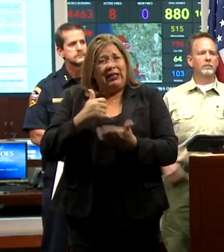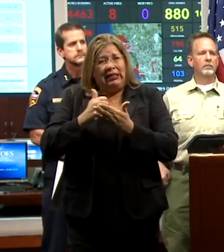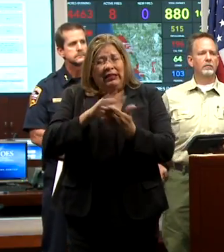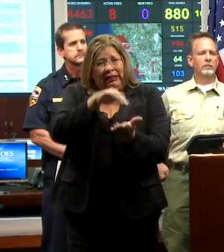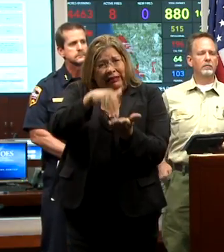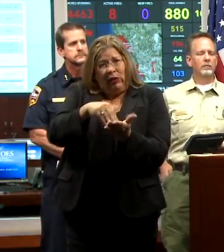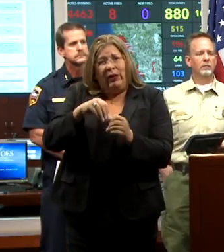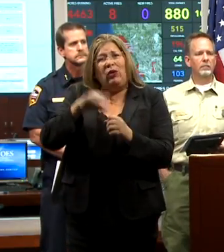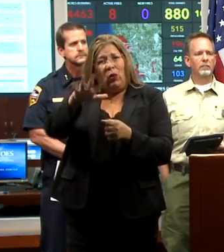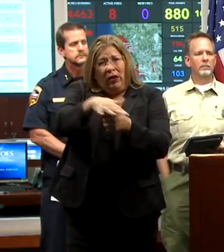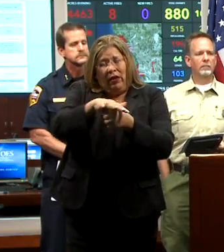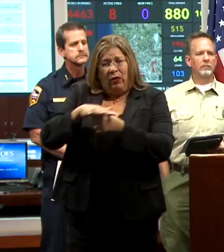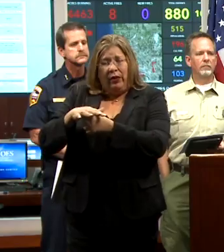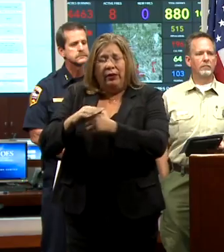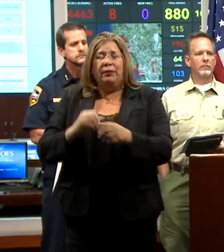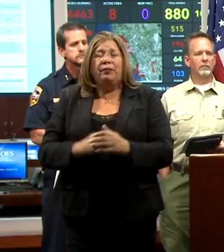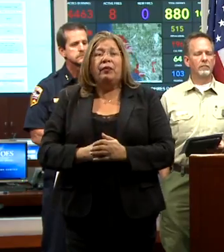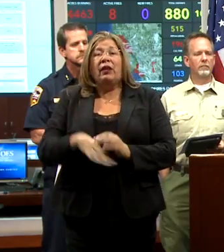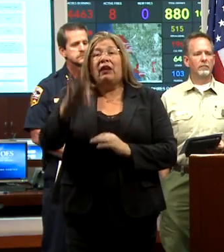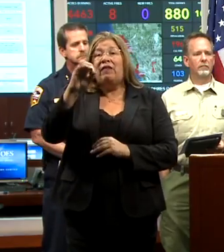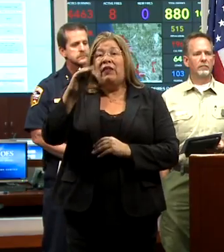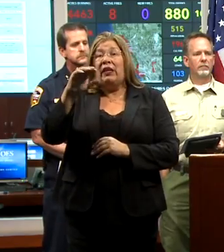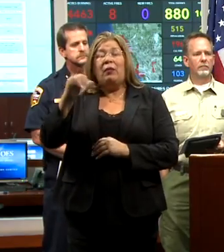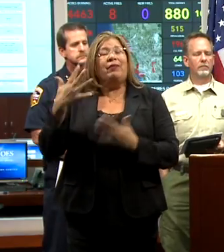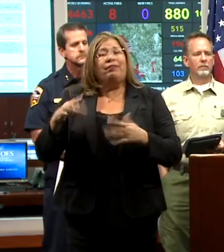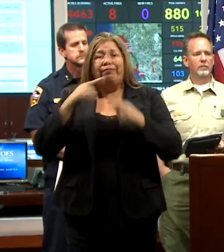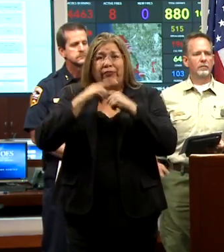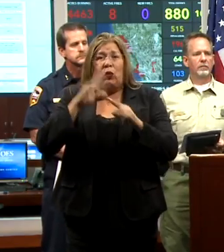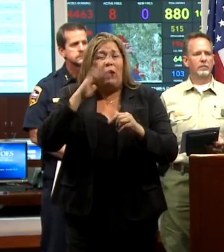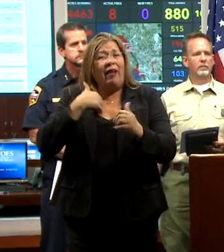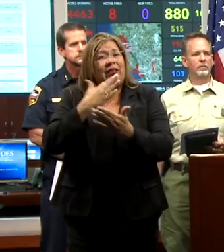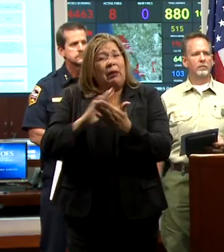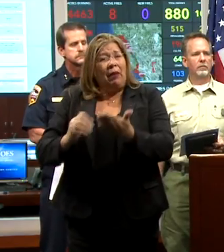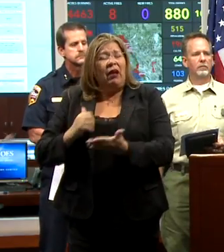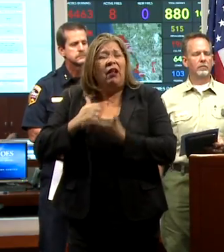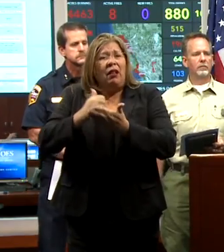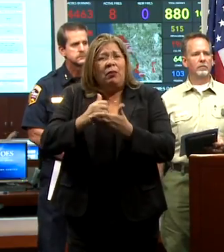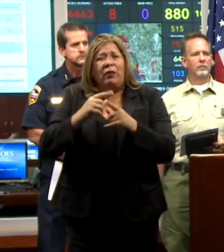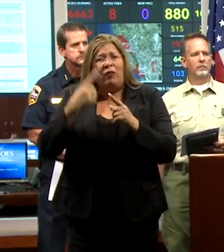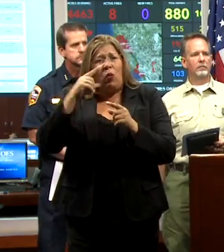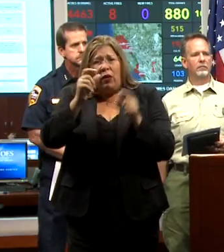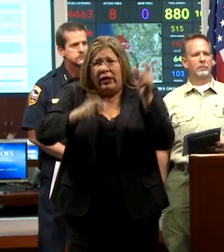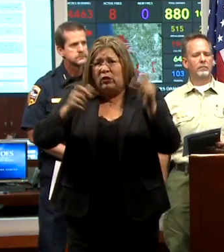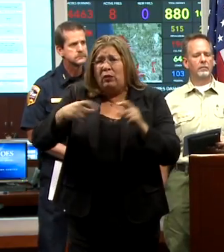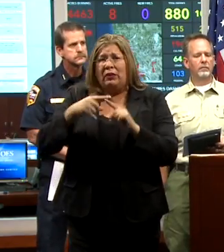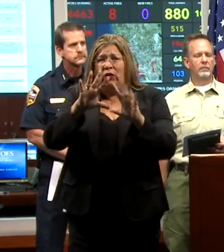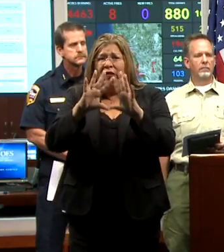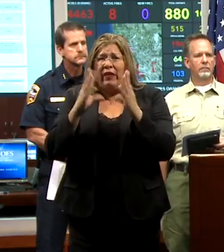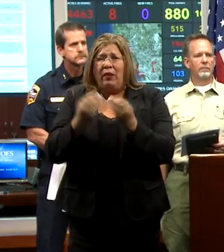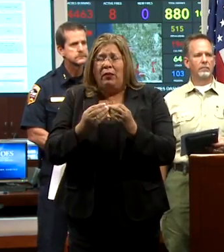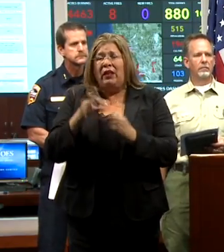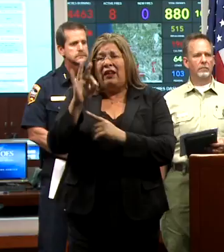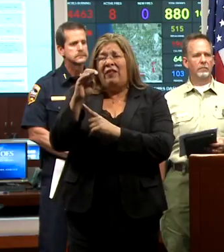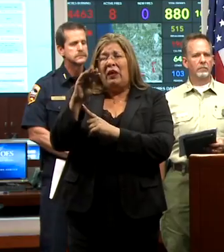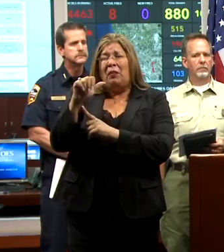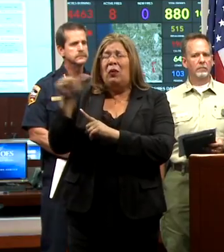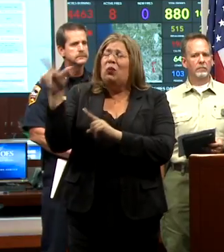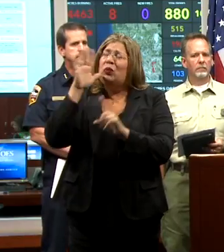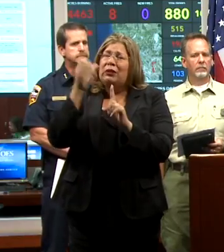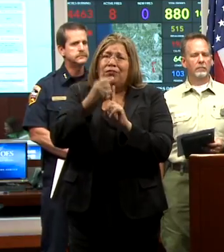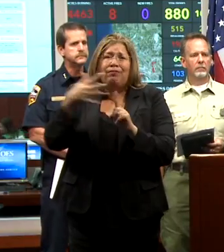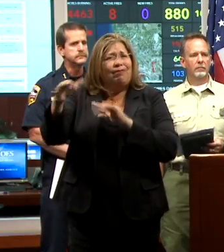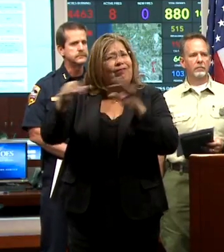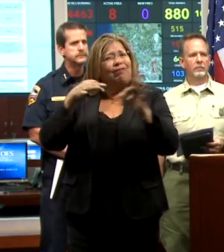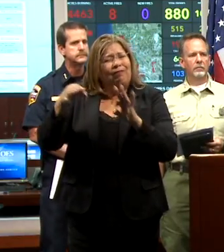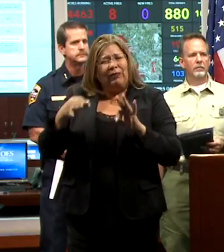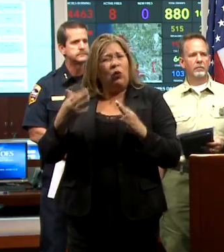FEMA has announced additional help to individuals and their families, and FEMA will speak shortly about what that means. And again, we're appreciative of all